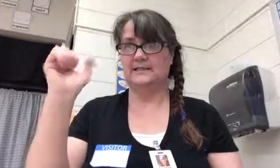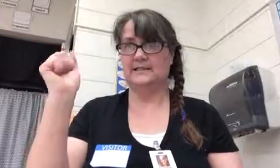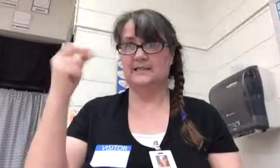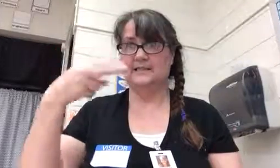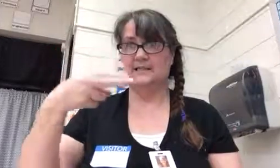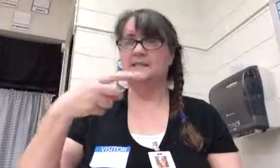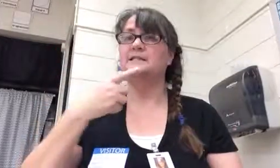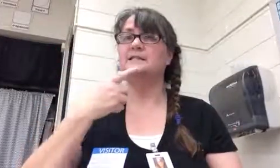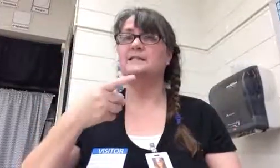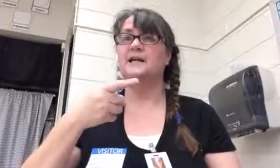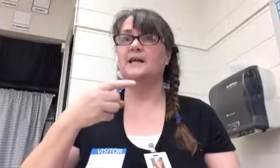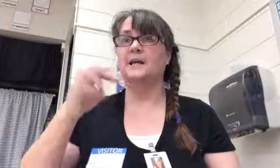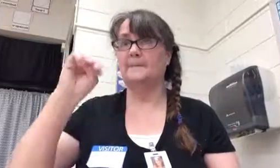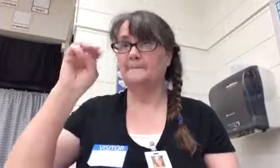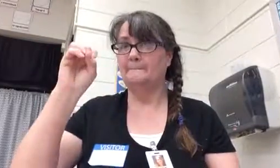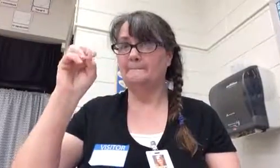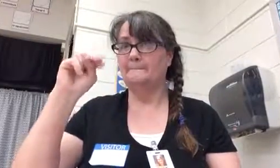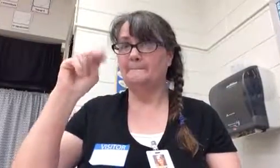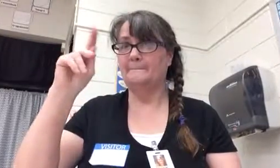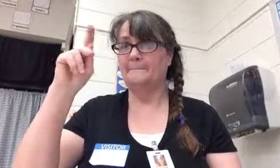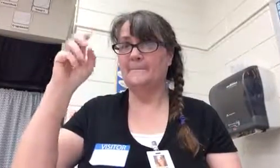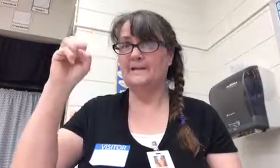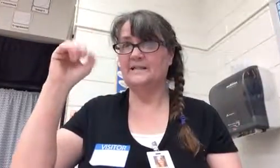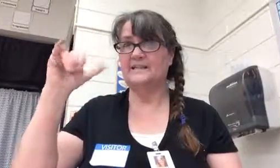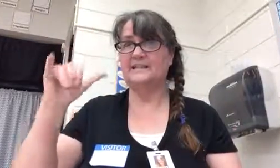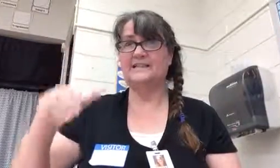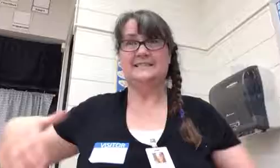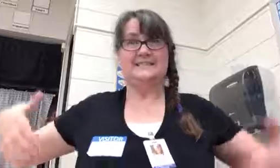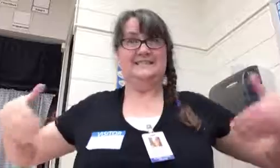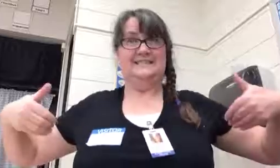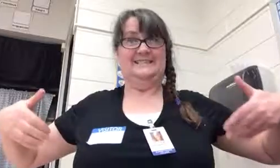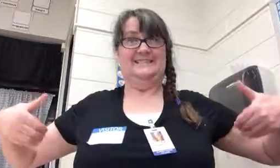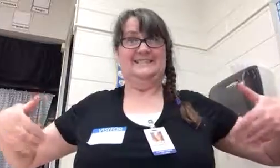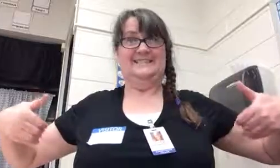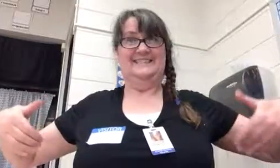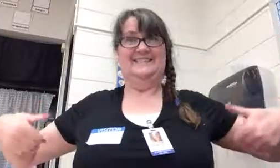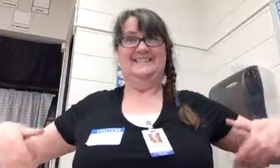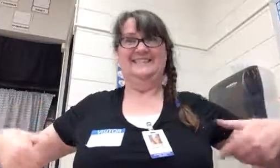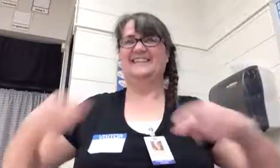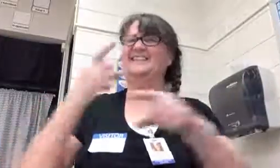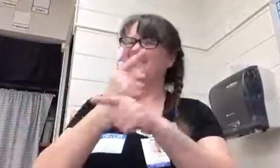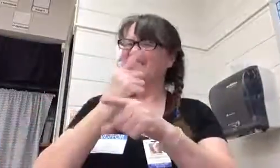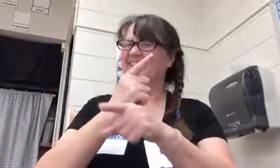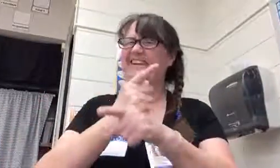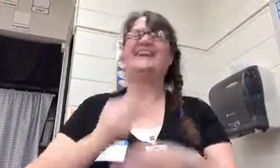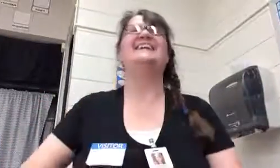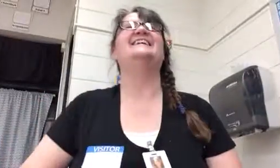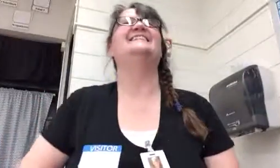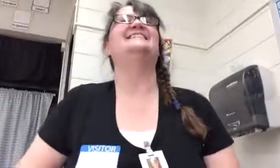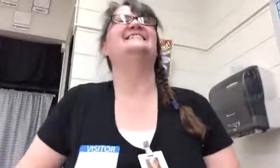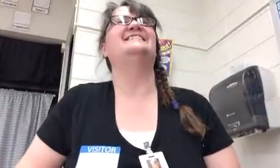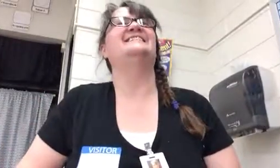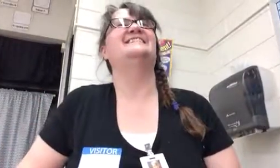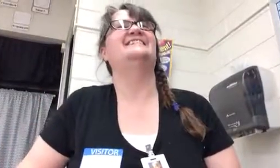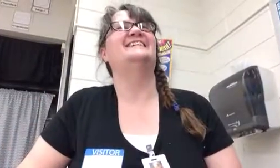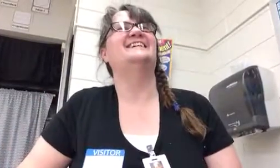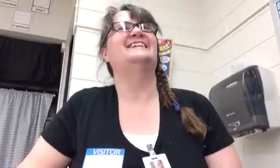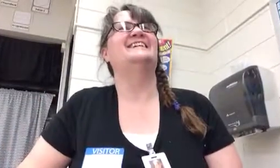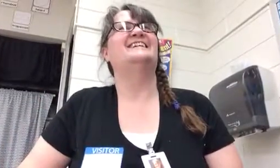Yes, monkey. Who remembers monkey? Rose, do you remember monkey? Chunky monkey. Good. Ava?